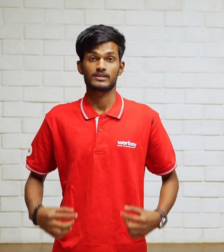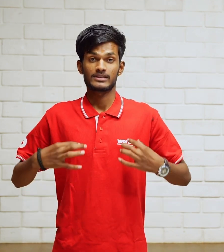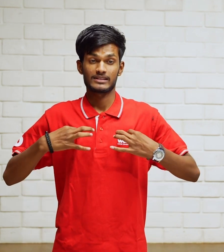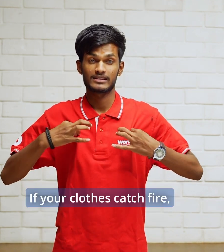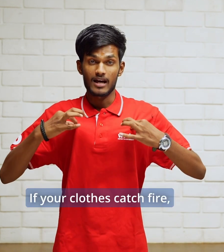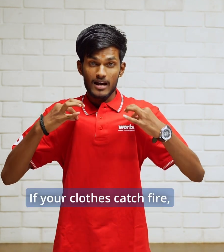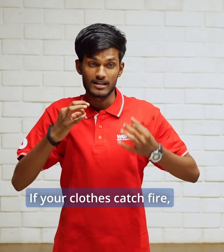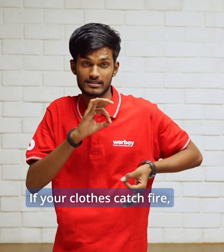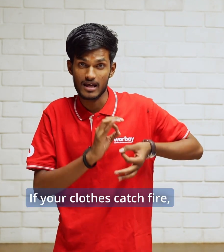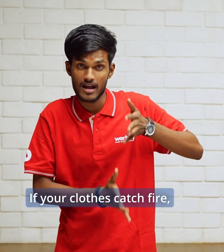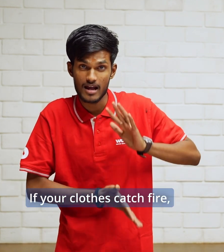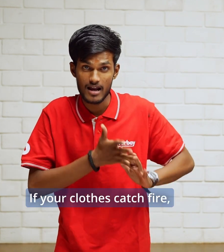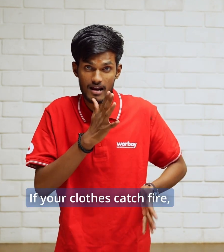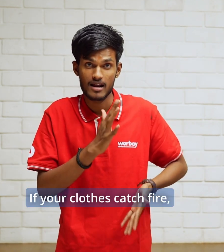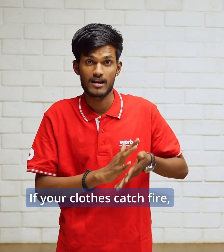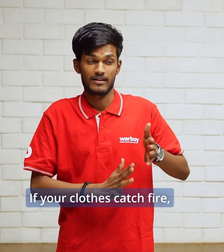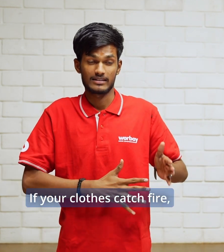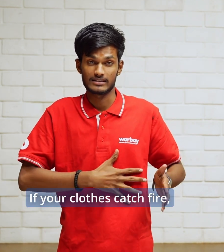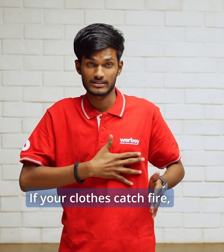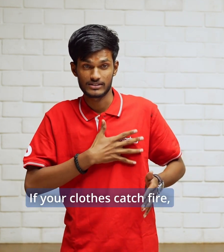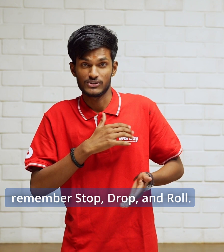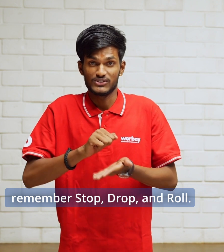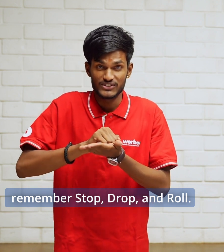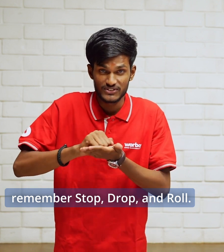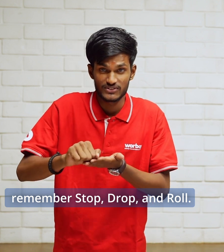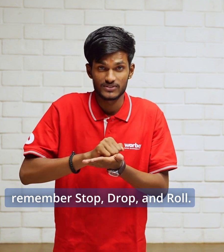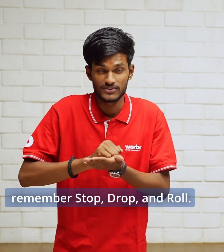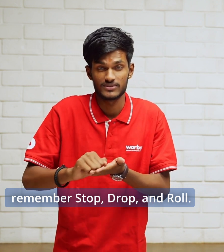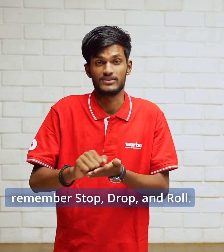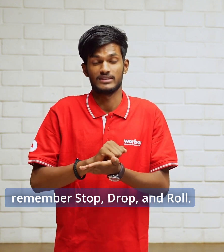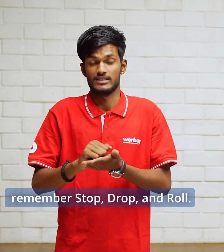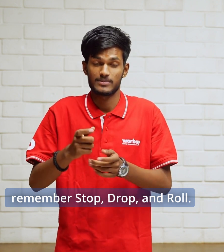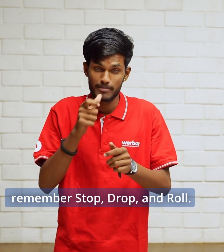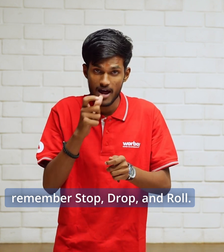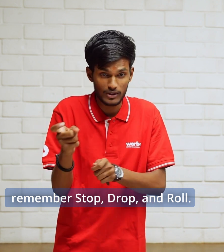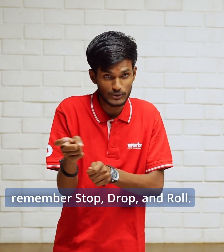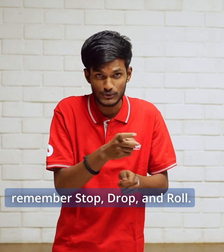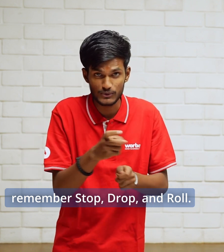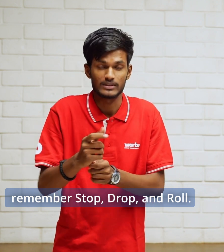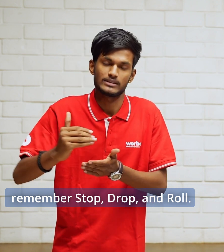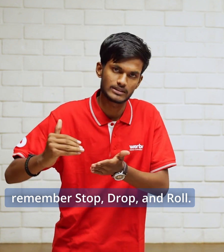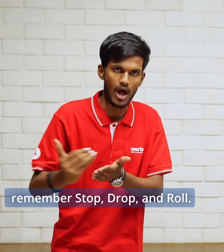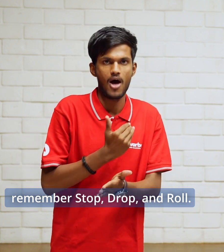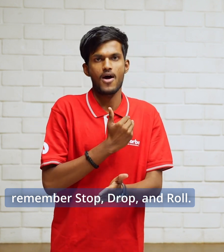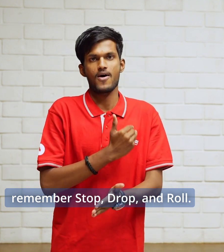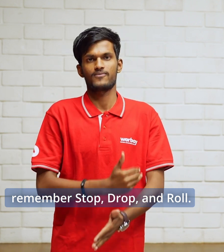If your clothes catch fire, remember stop, drop, and roll.